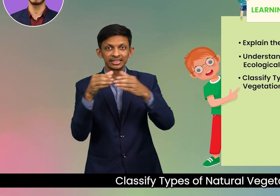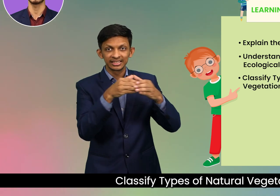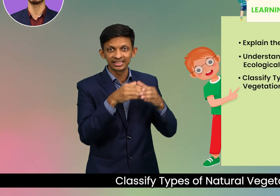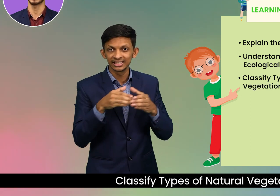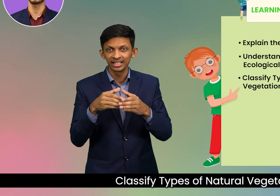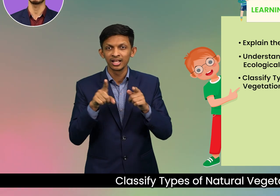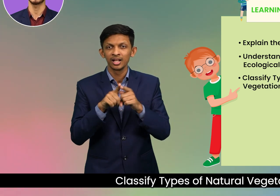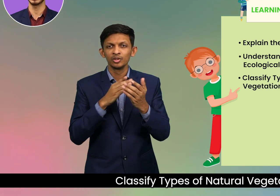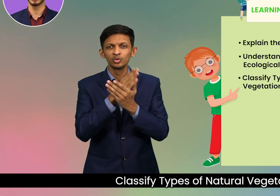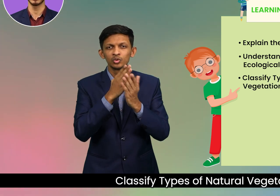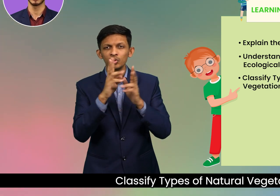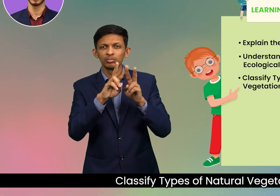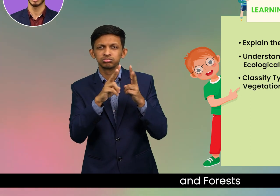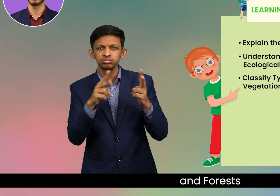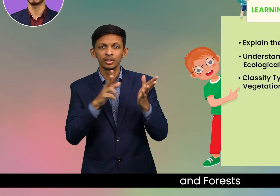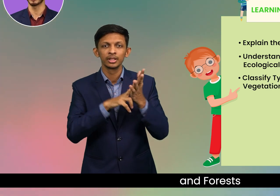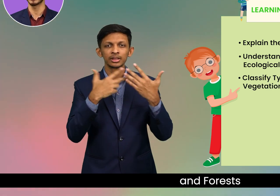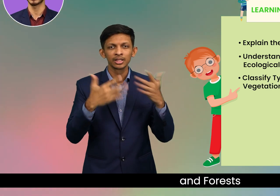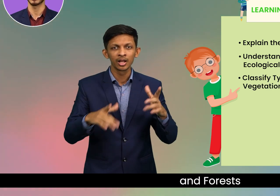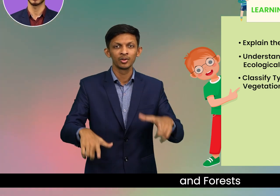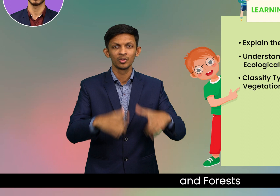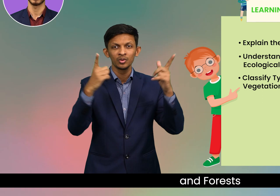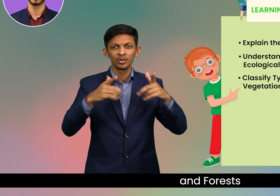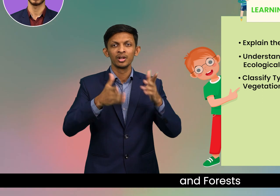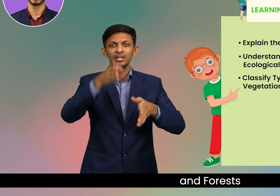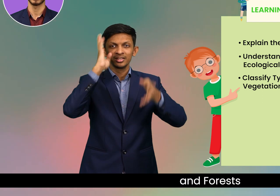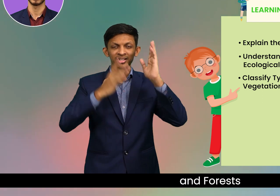Classify types of natural vegetations and forests.